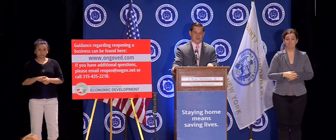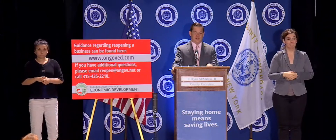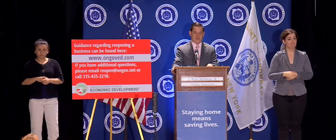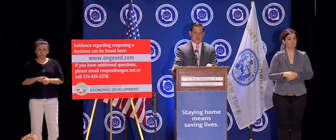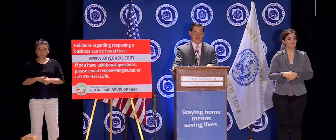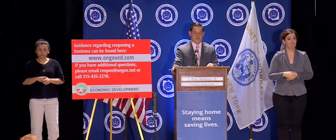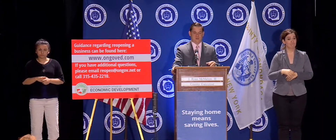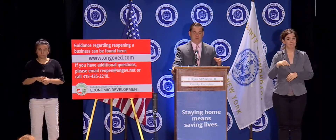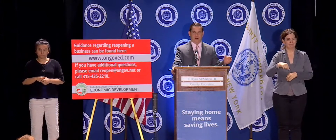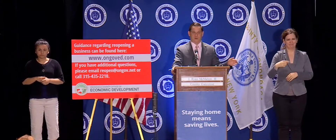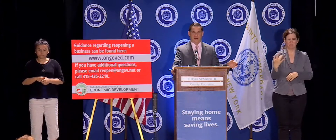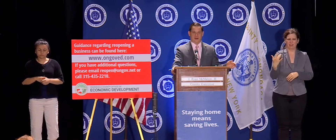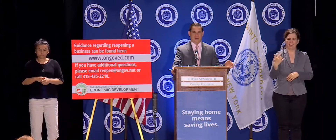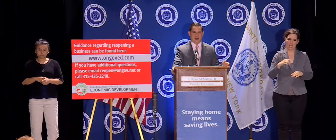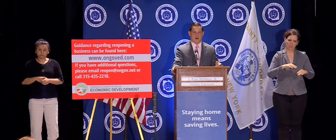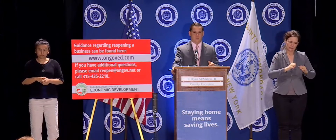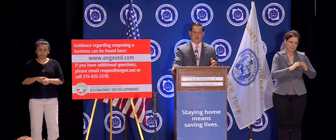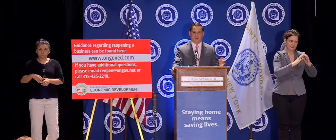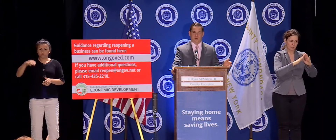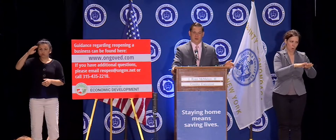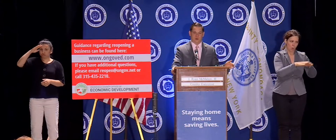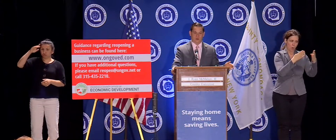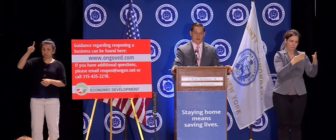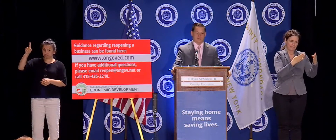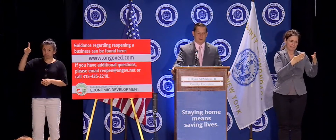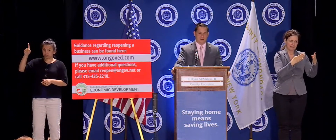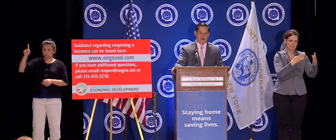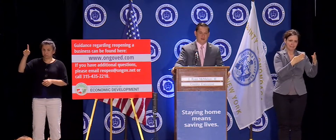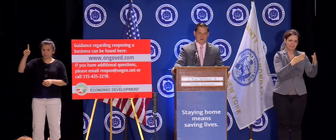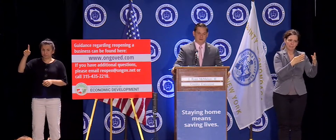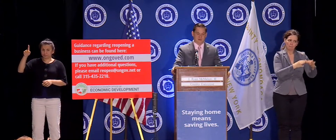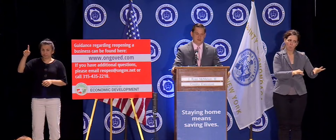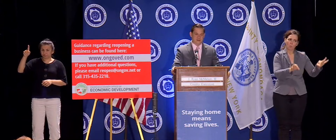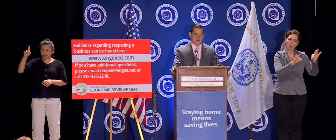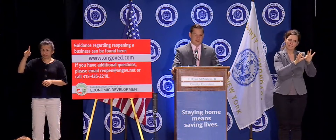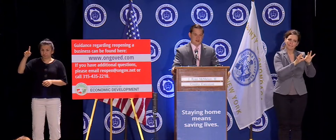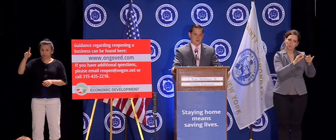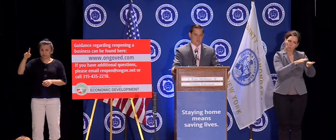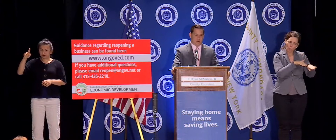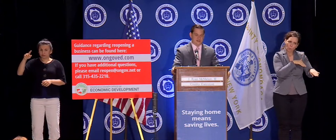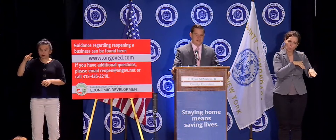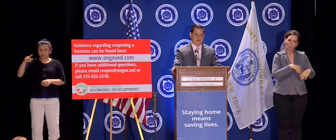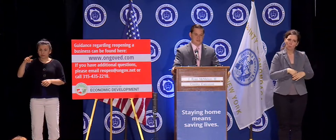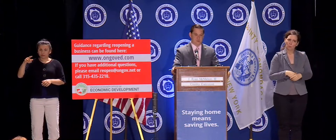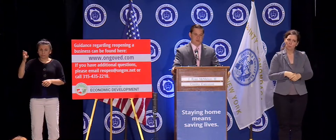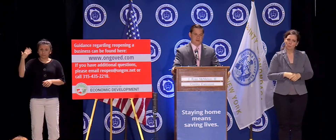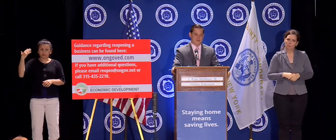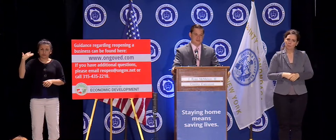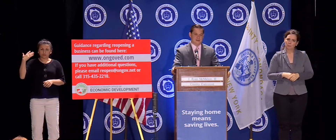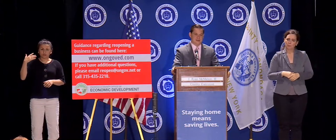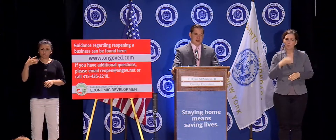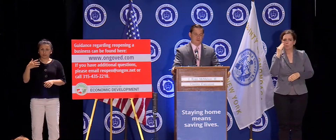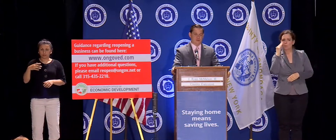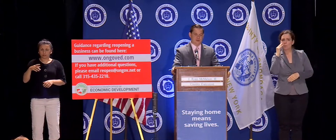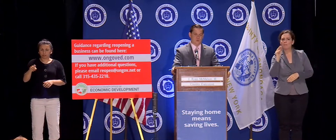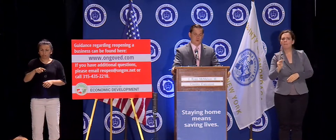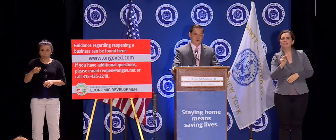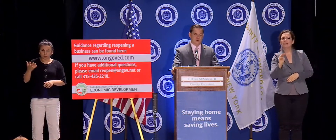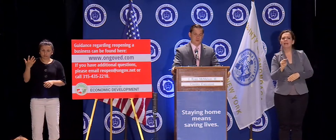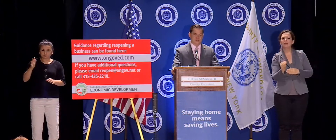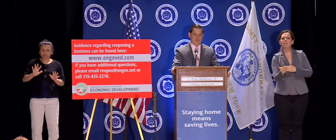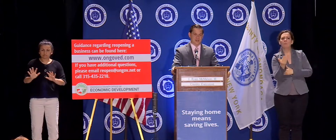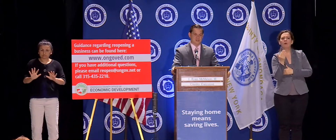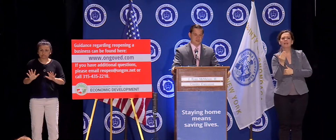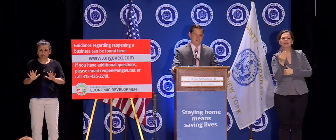governments are, and this is part of why I don't Monday morning quarterback my colleagues in this process, is because everything